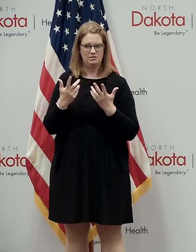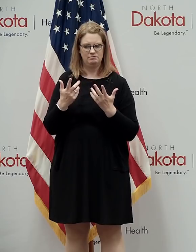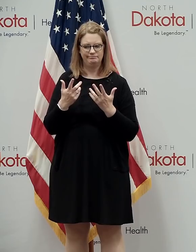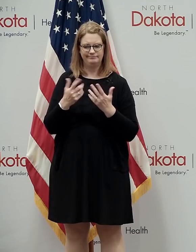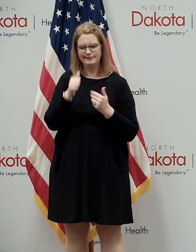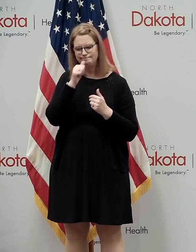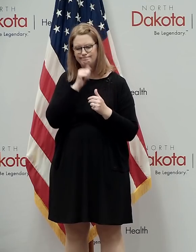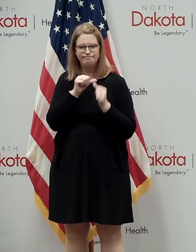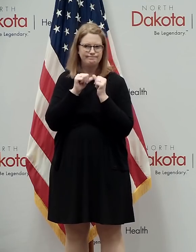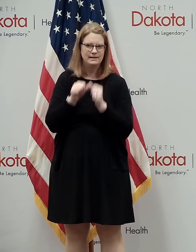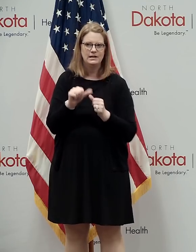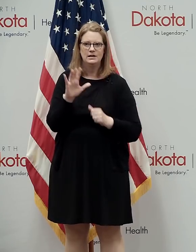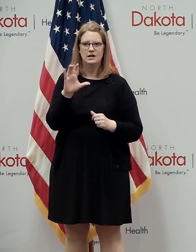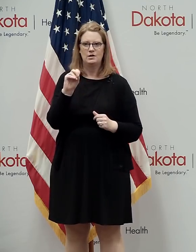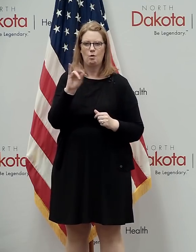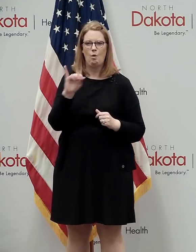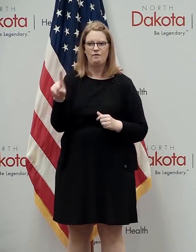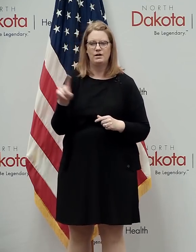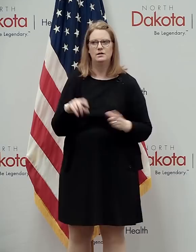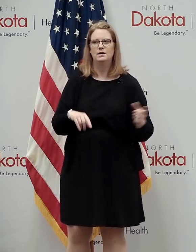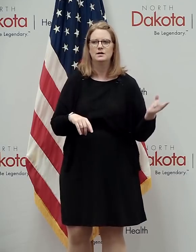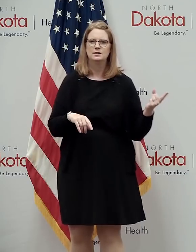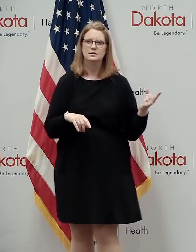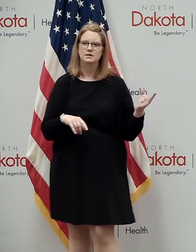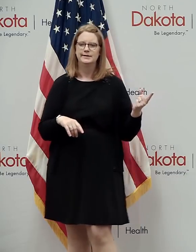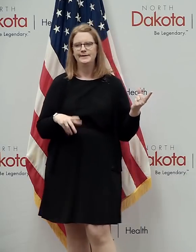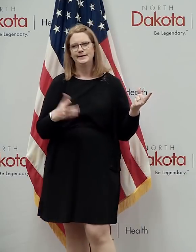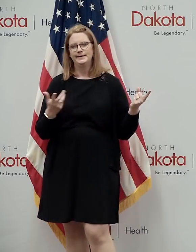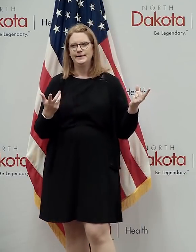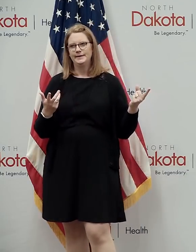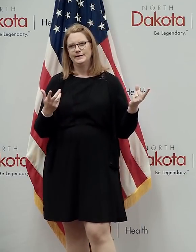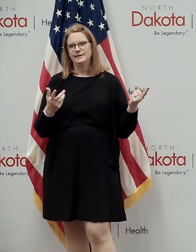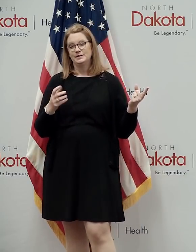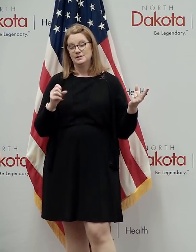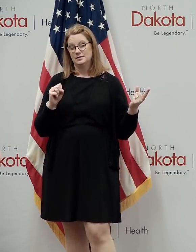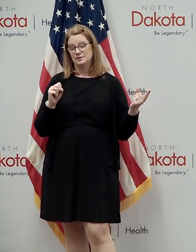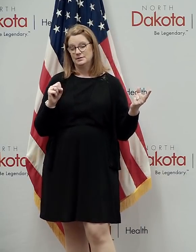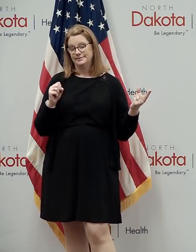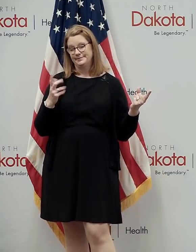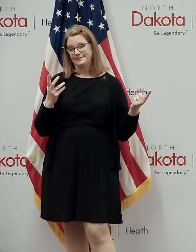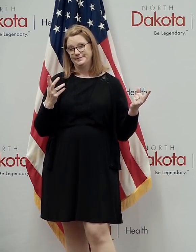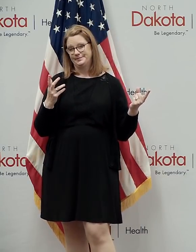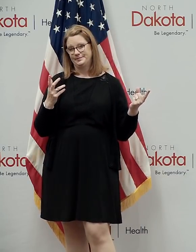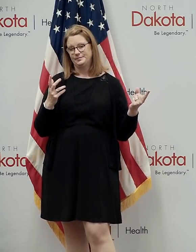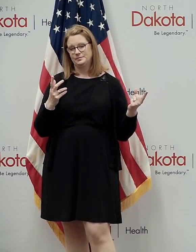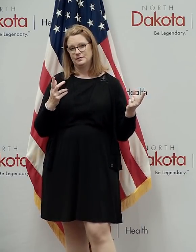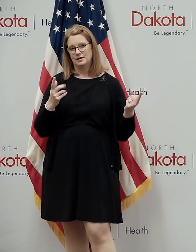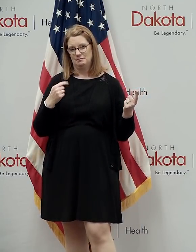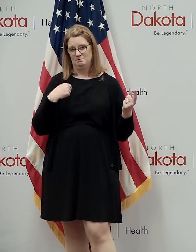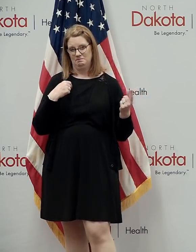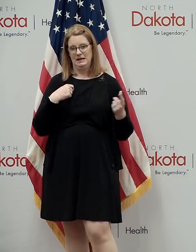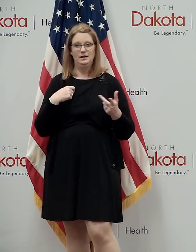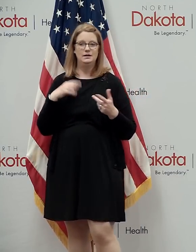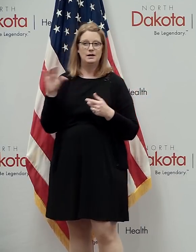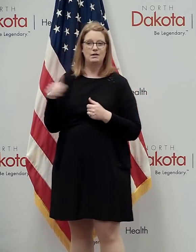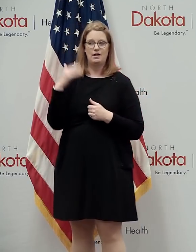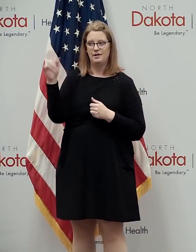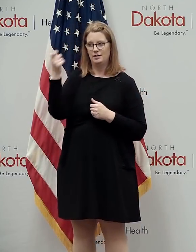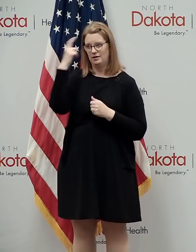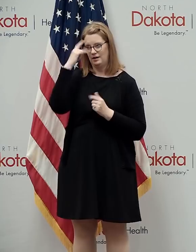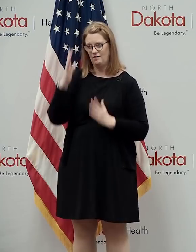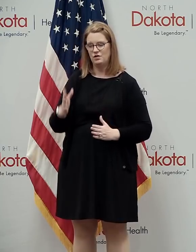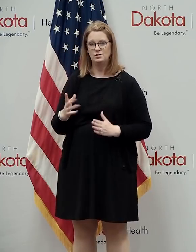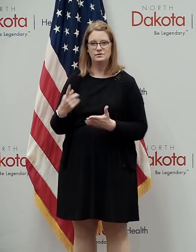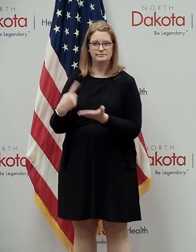COVID-19? I wouldn't say they've spoken, but I would say that, you know, what we're from talking to other governors, when the numbers